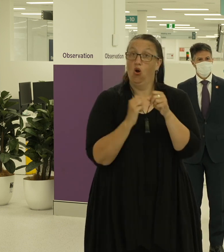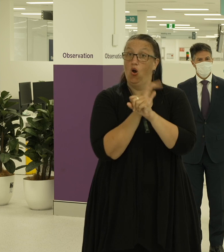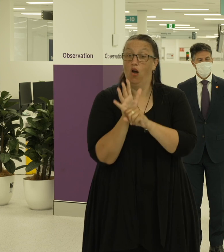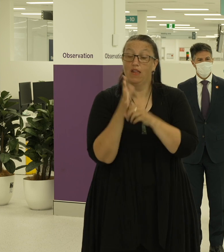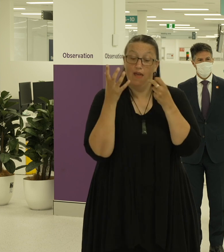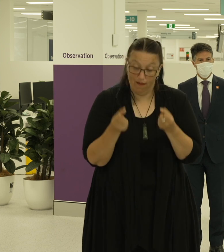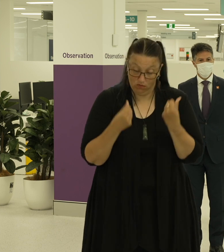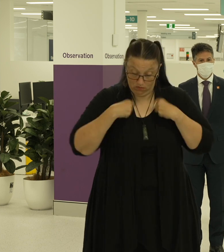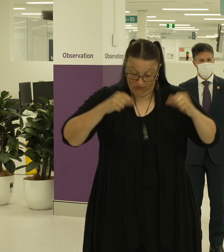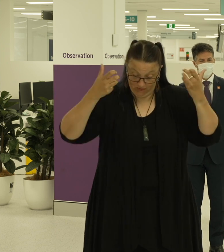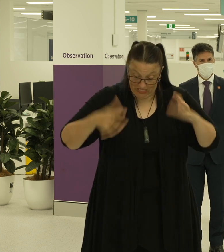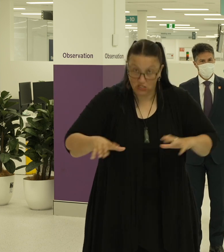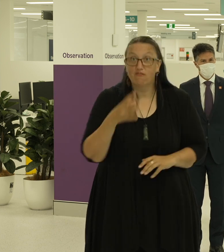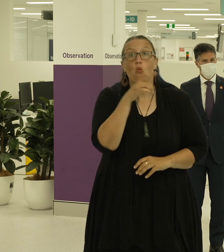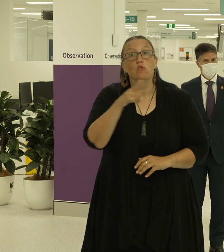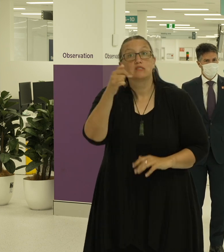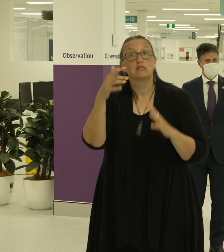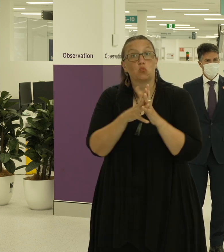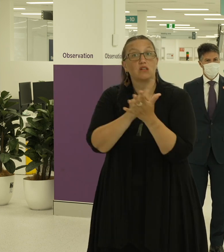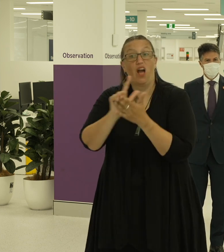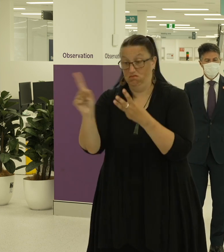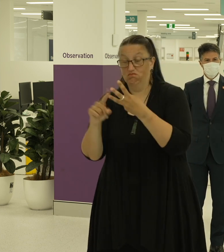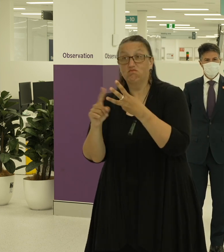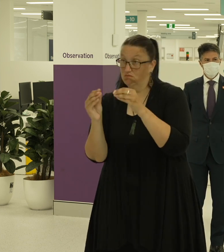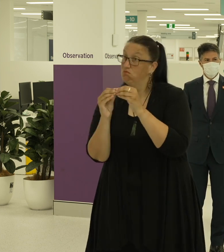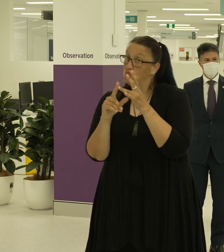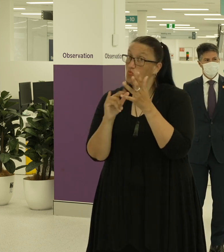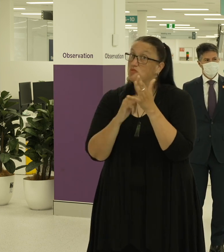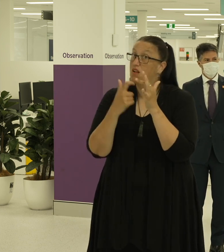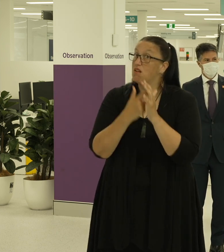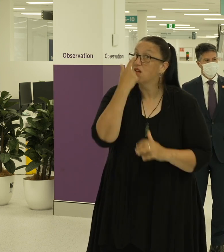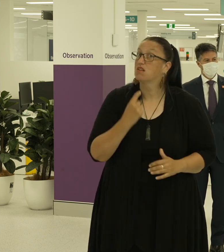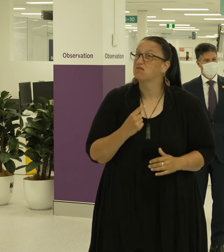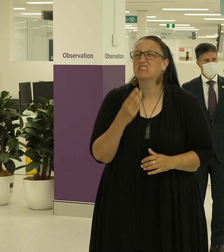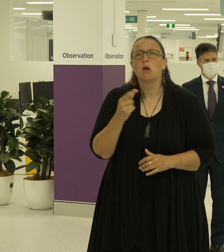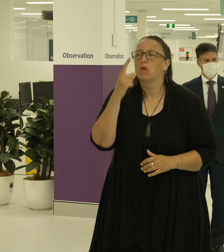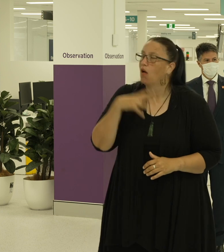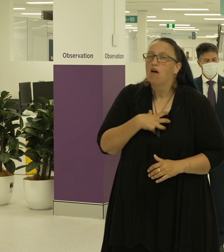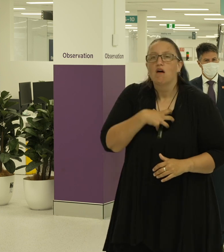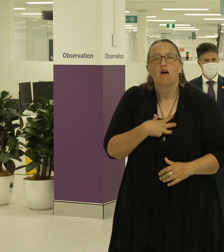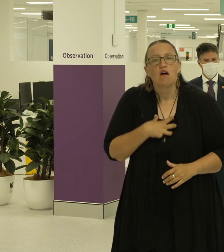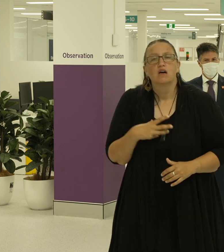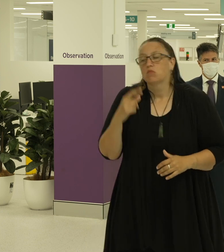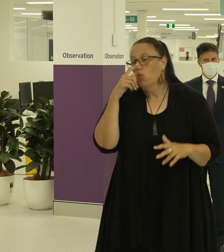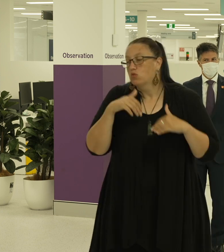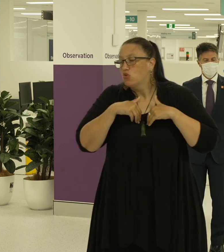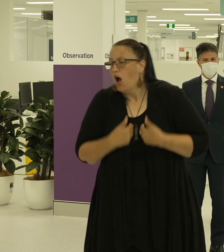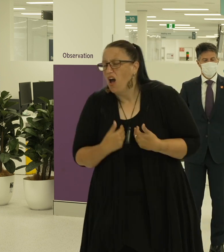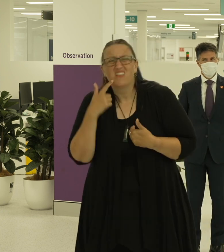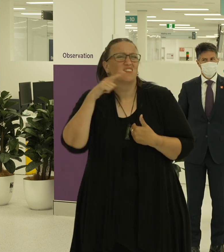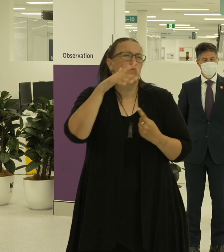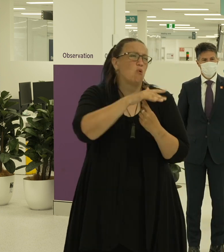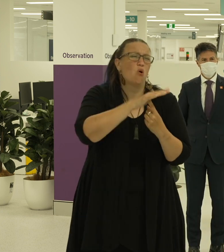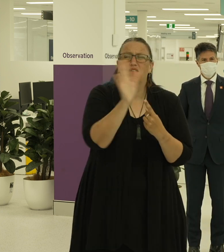think to a degree people are tired, people are exhausted, and perhaps they've got other priorities. But I've got to say, normally